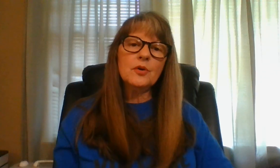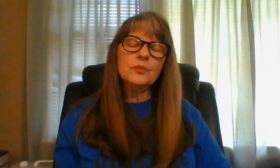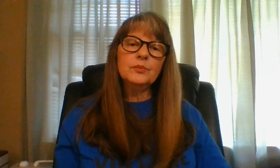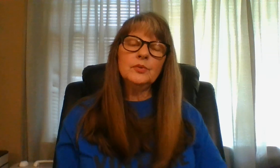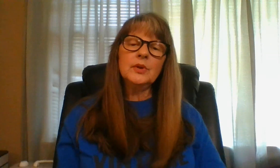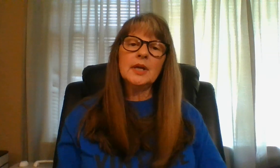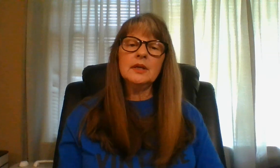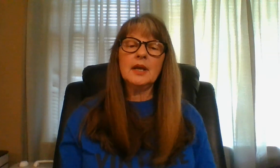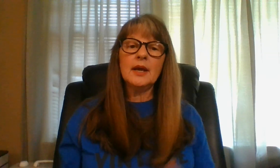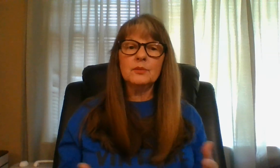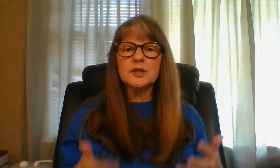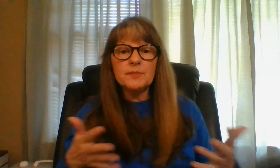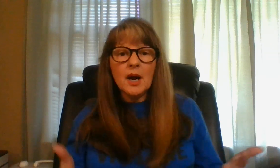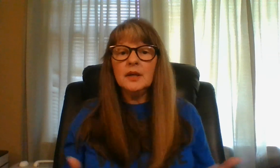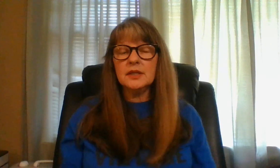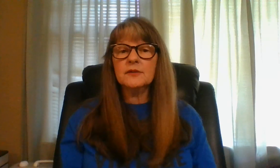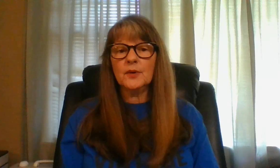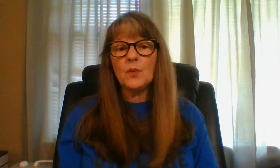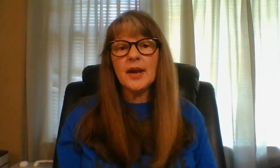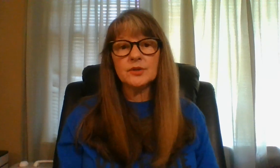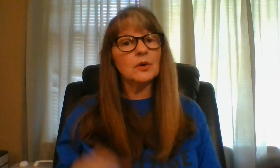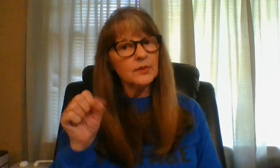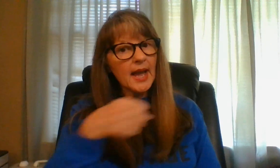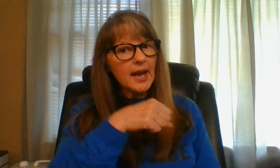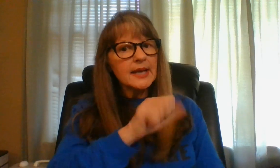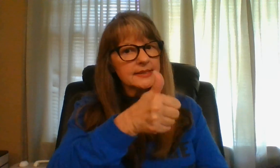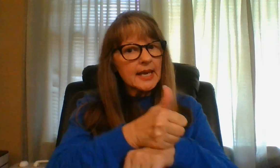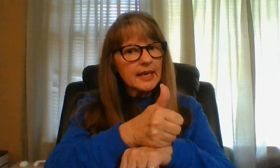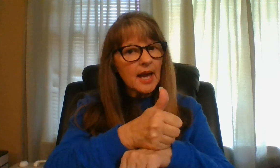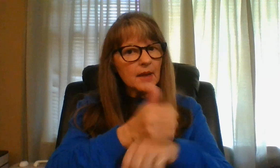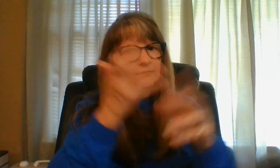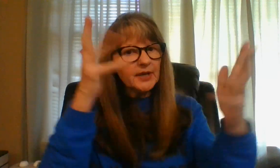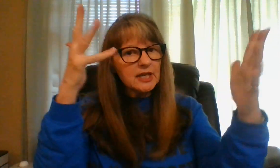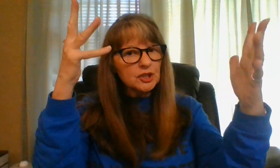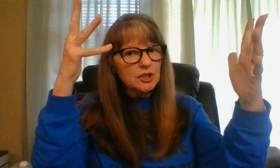So you can respond in different ways or go, yeah, I set it up. Finish.